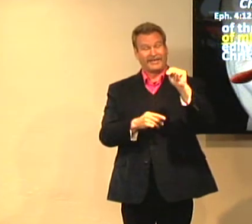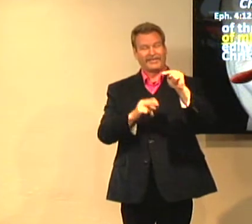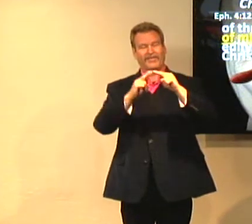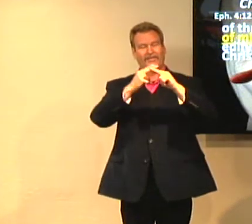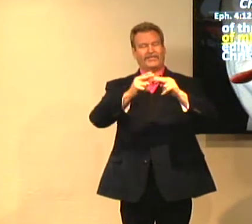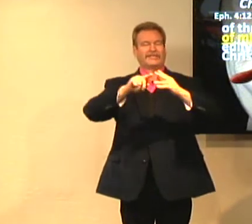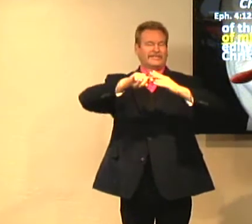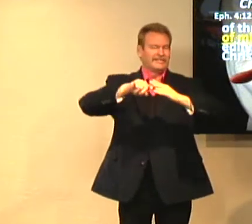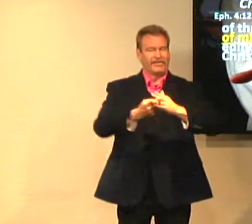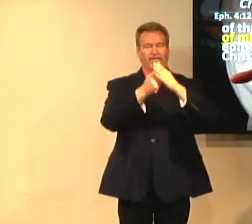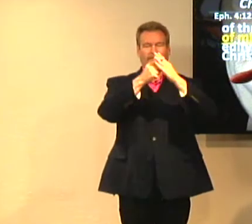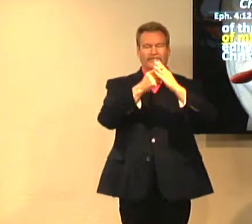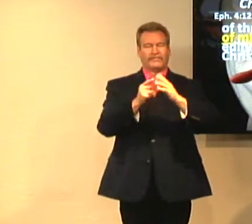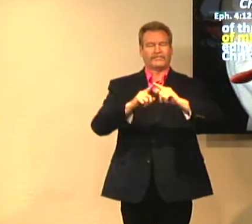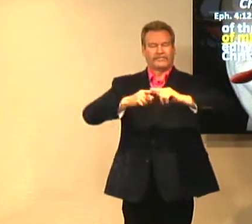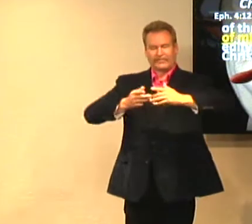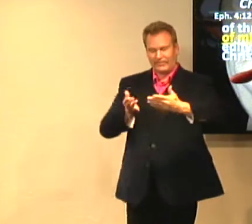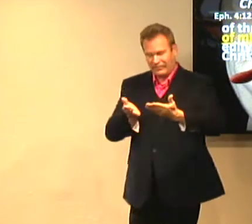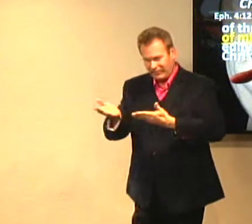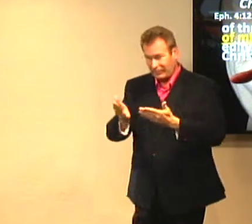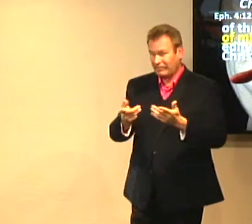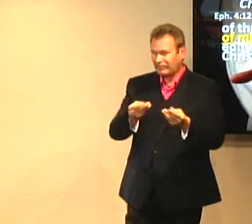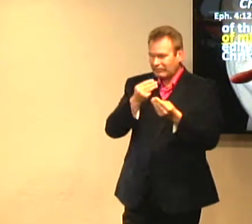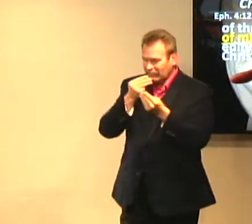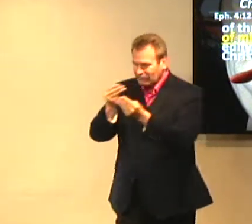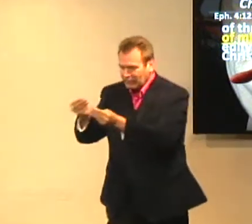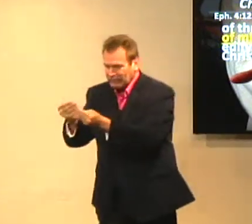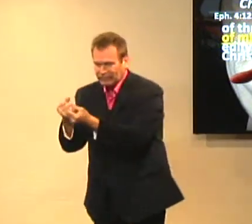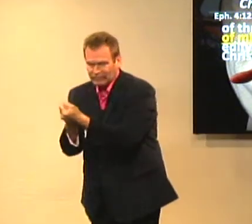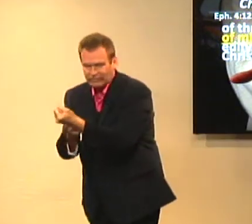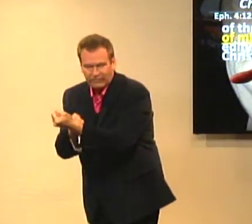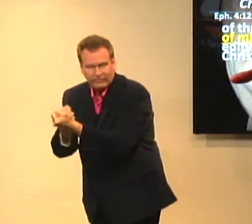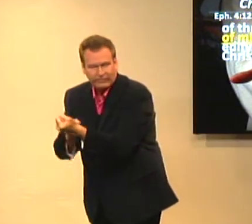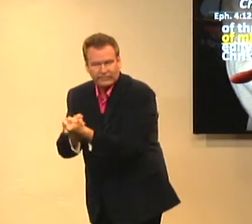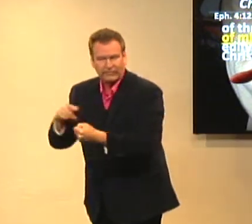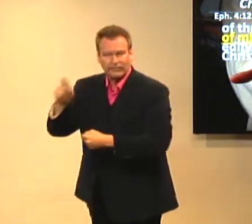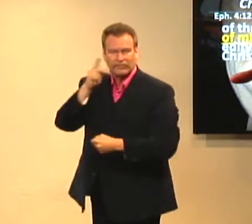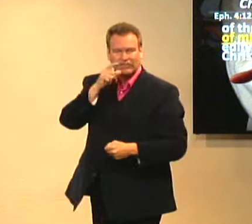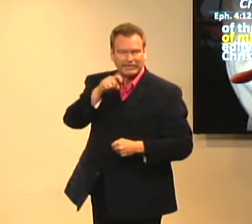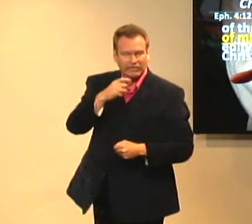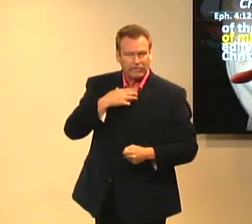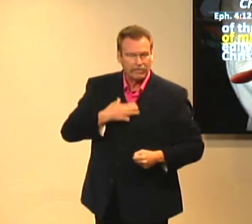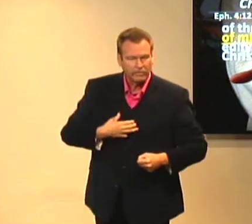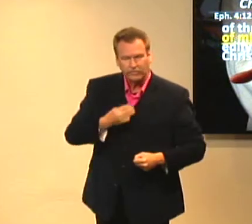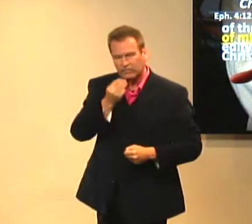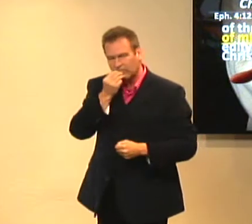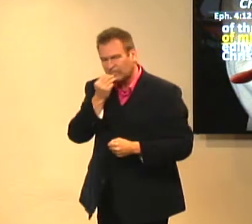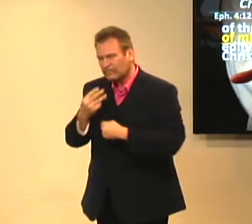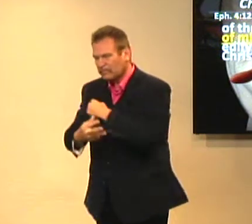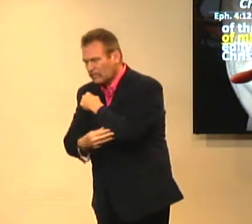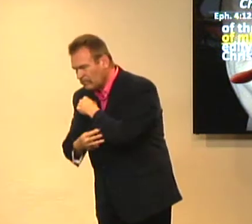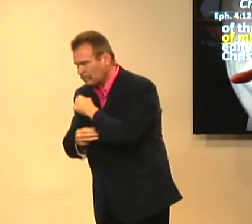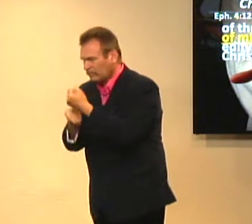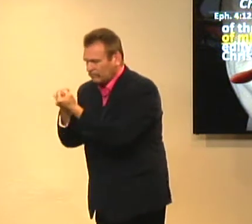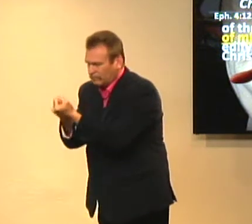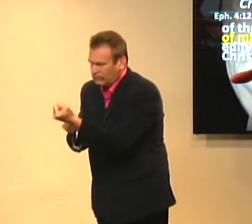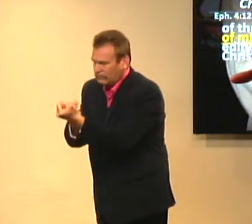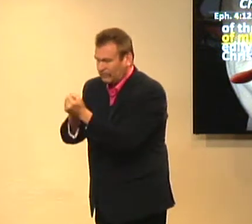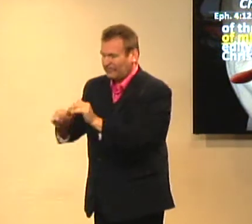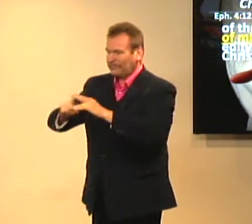And he made them deacons. He called them deacons. And this was the beginning of the ministry of deaconry, that they would support people, that they would help them in